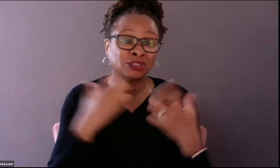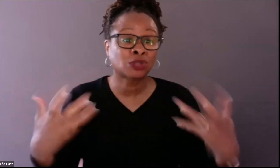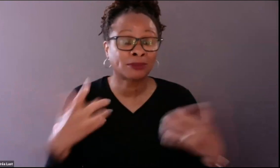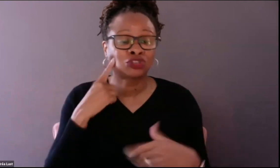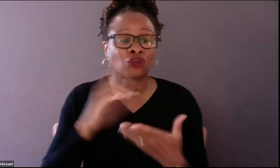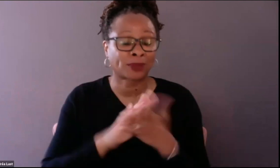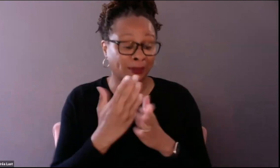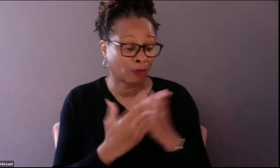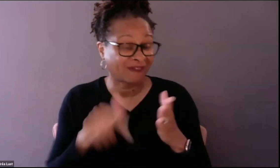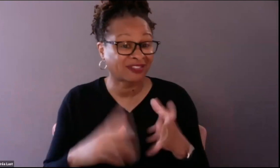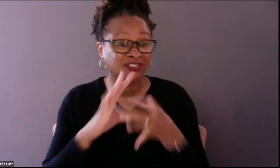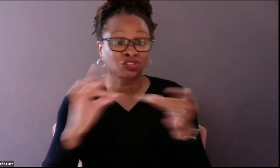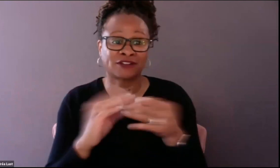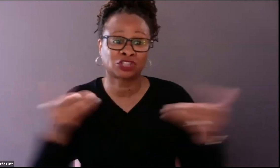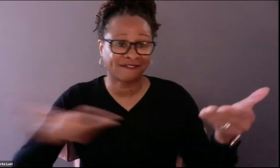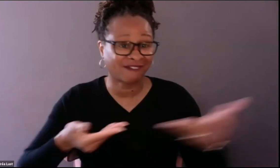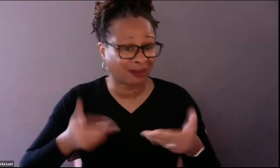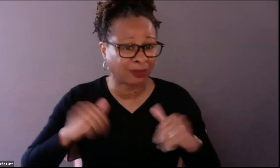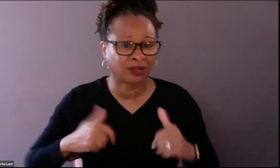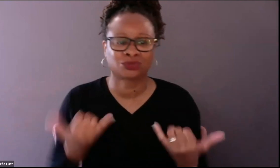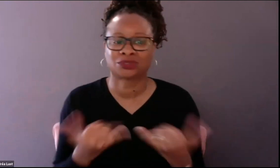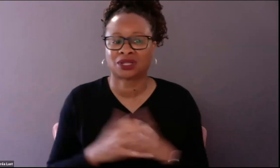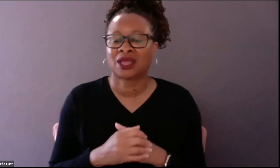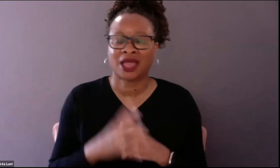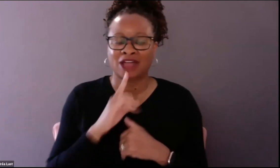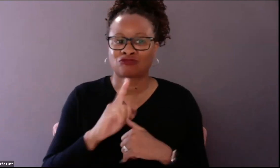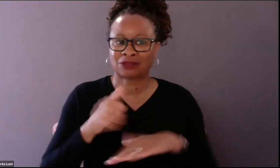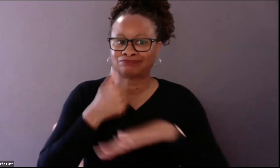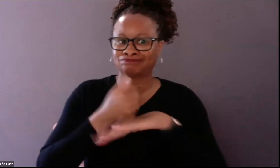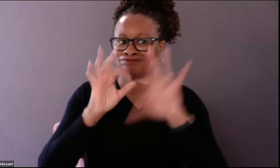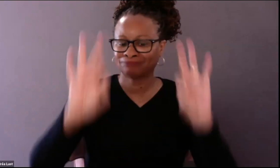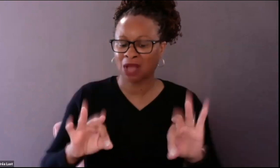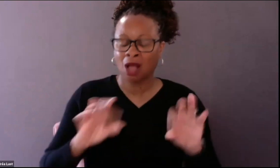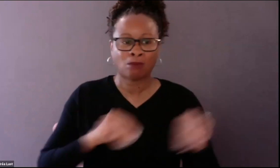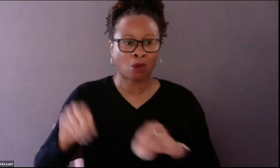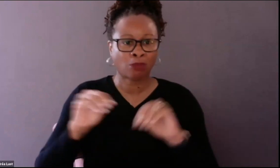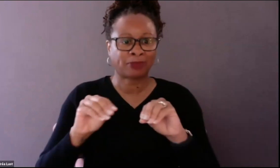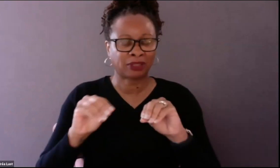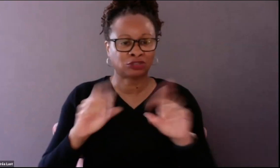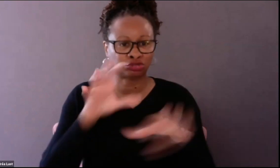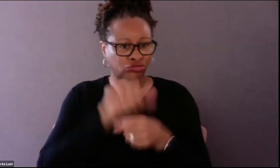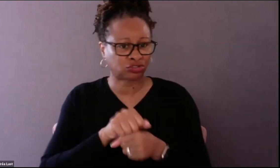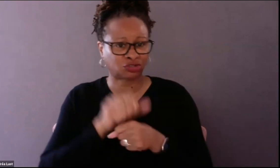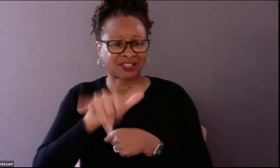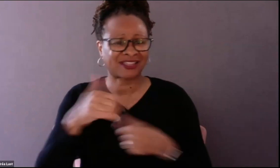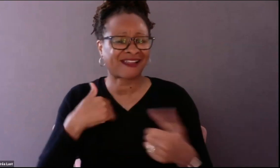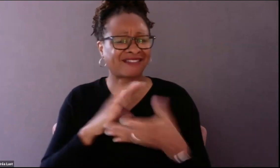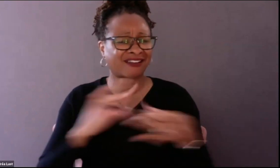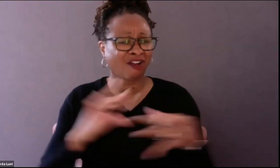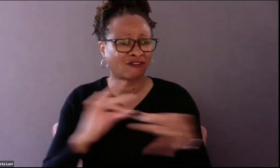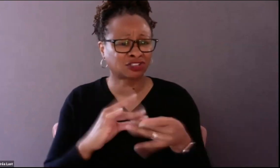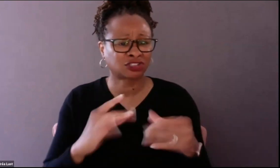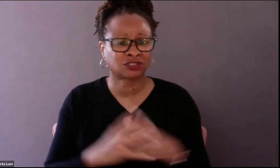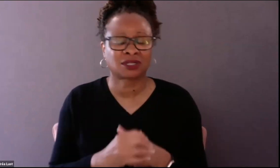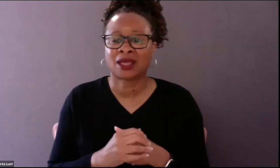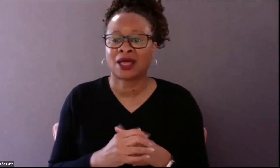this conversation and really, you know, the frame of mobility rituals. Even just having that conversation you know, I've